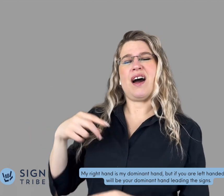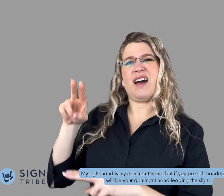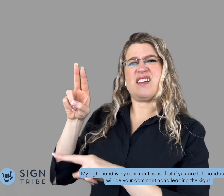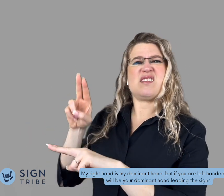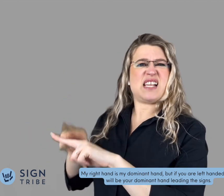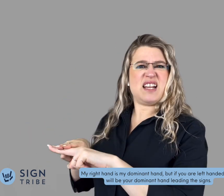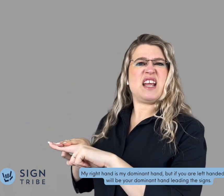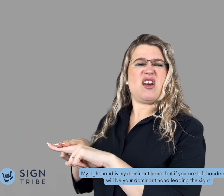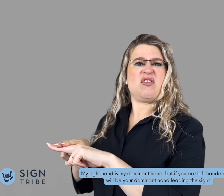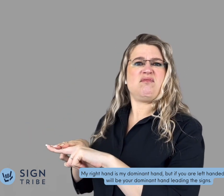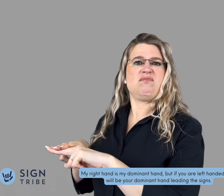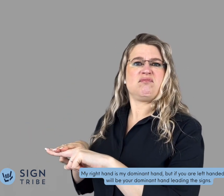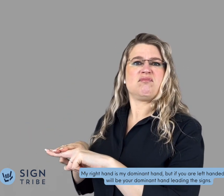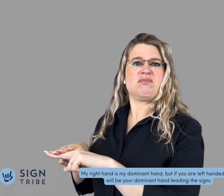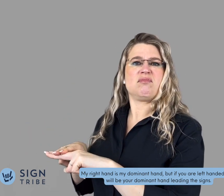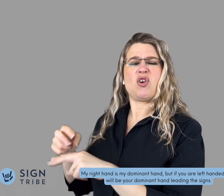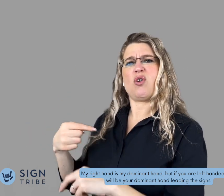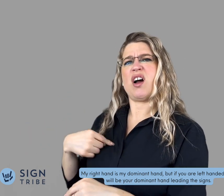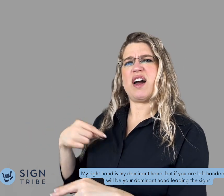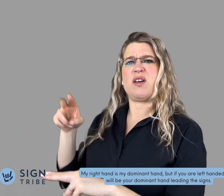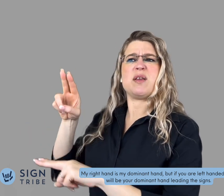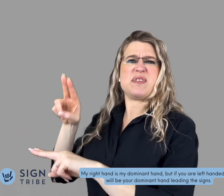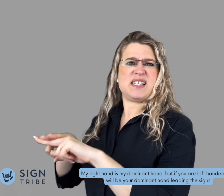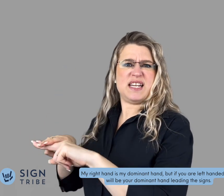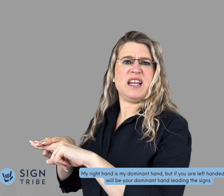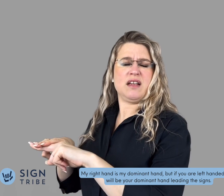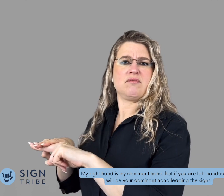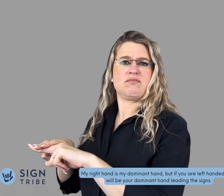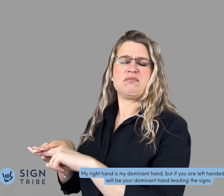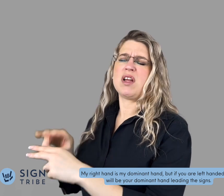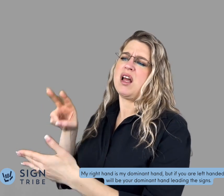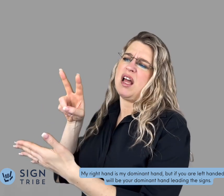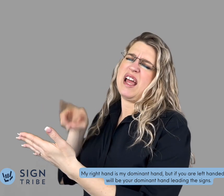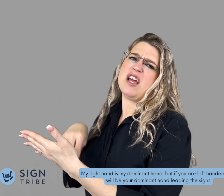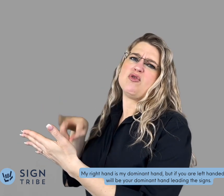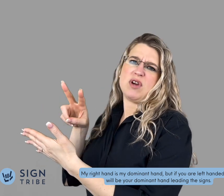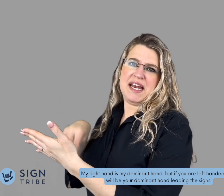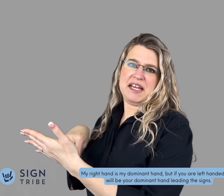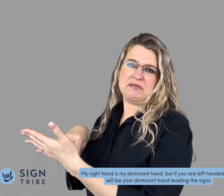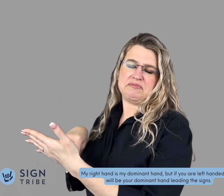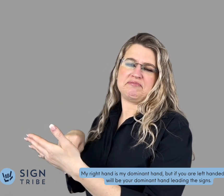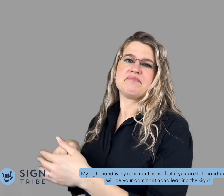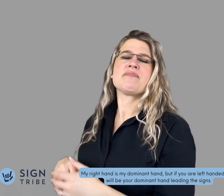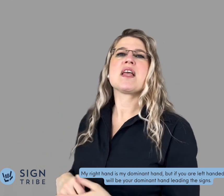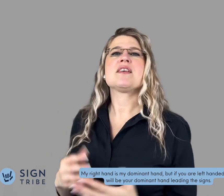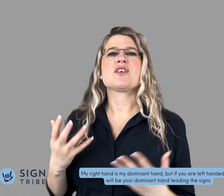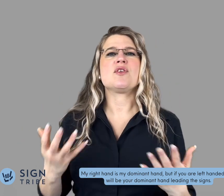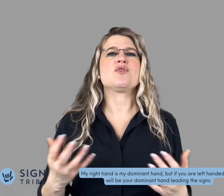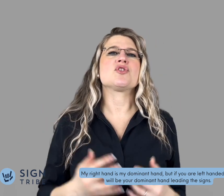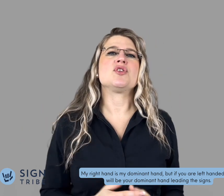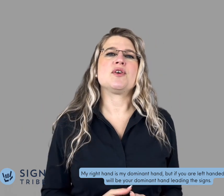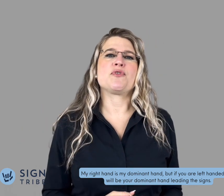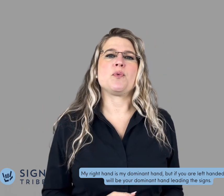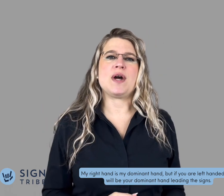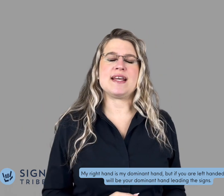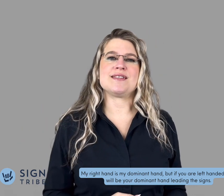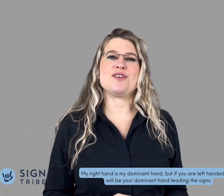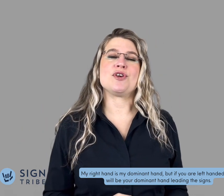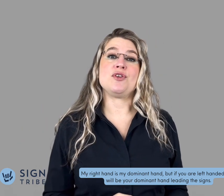I sat down, or I am sitting and reading. So those are 2 different ways that you can use the